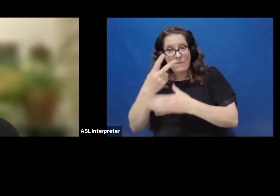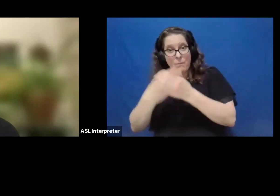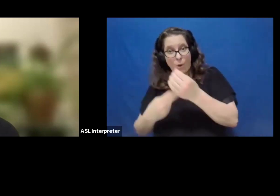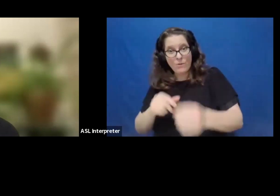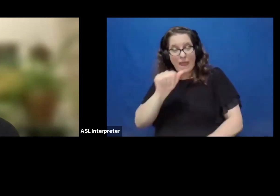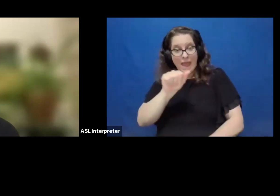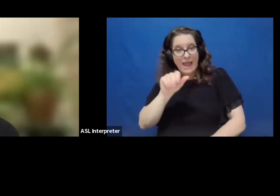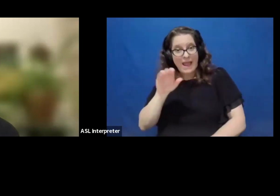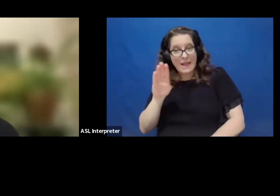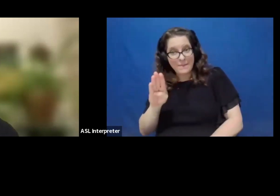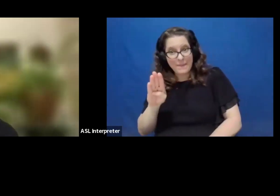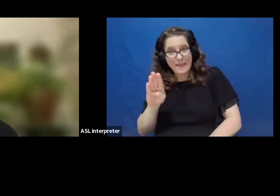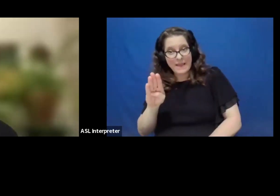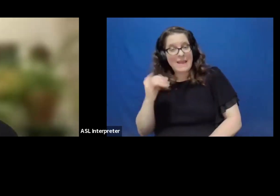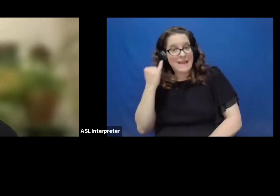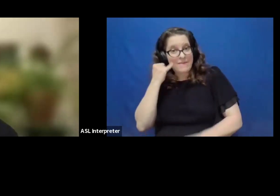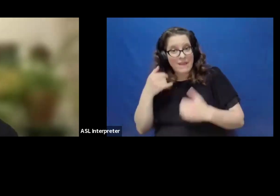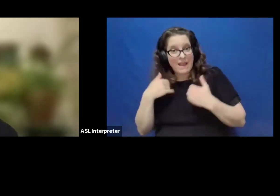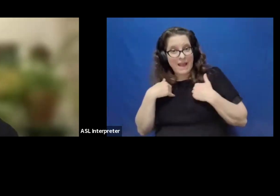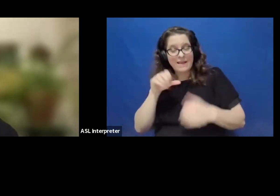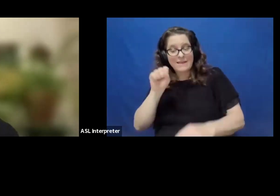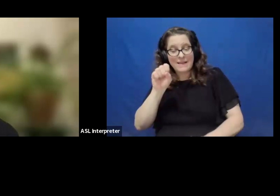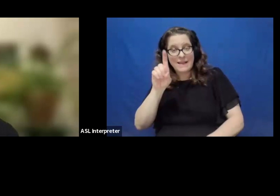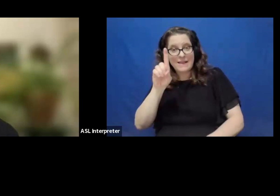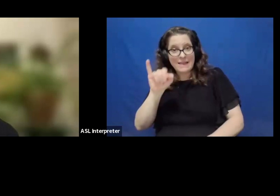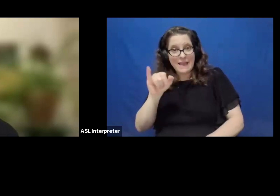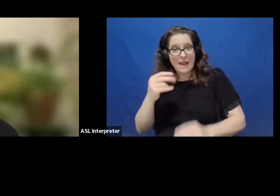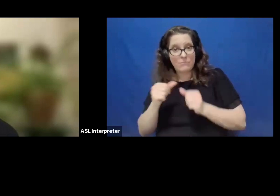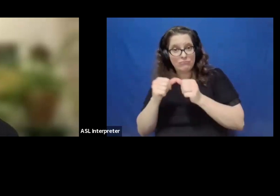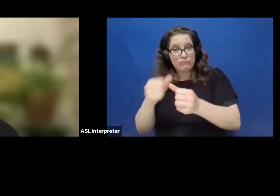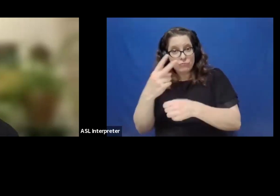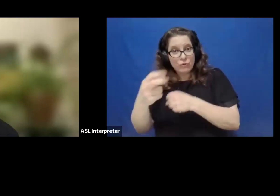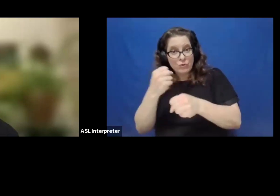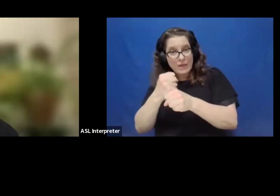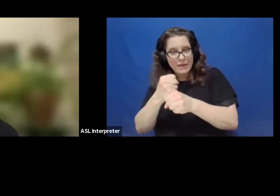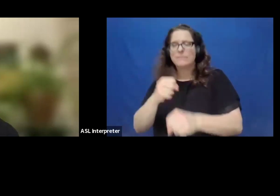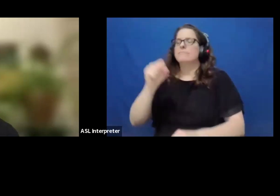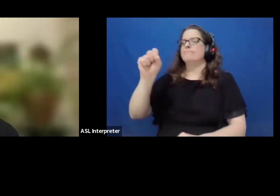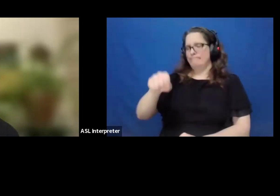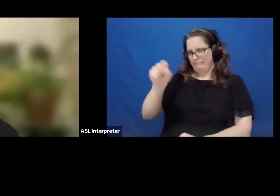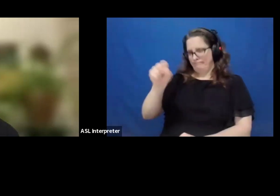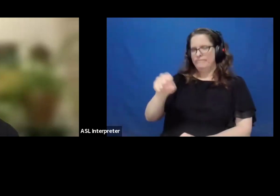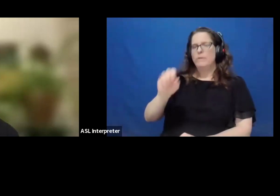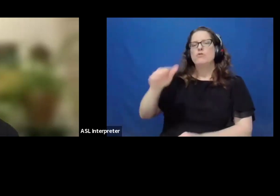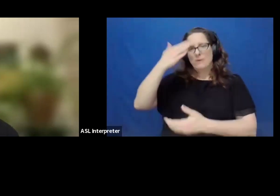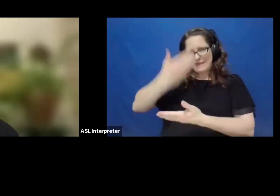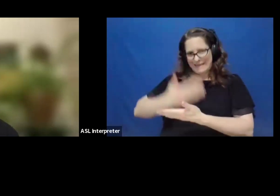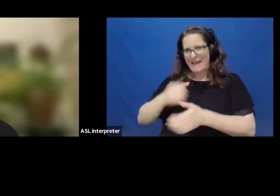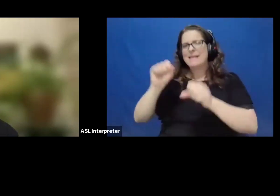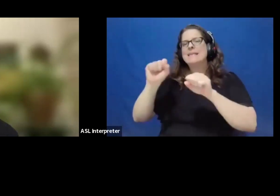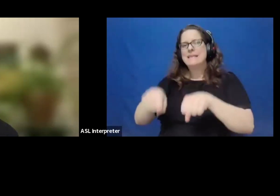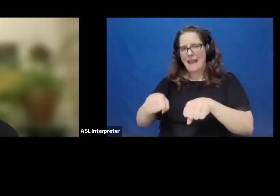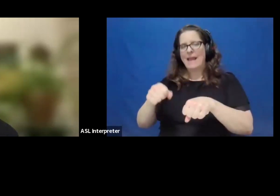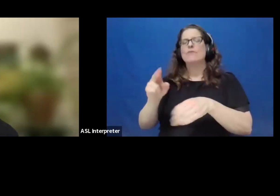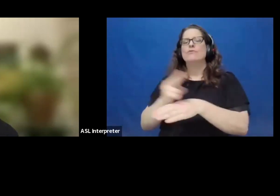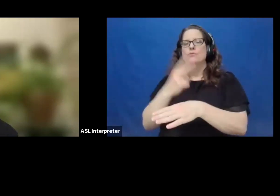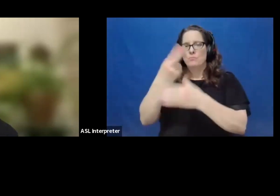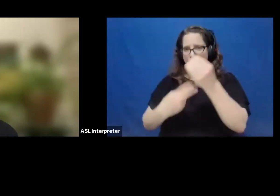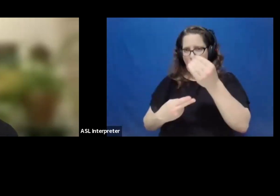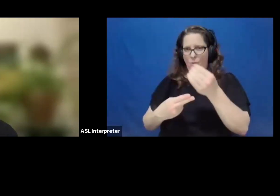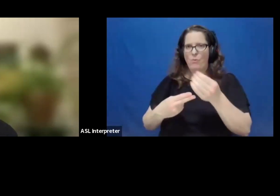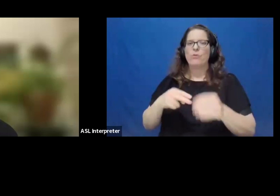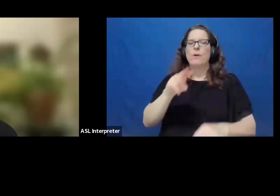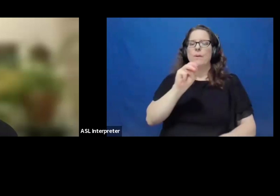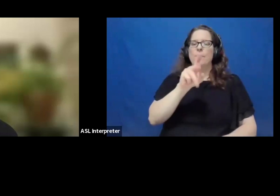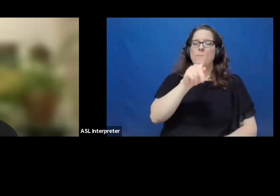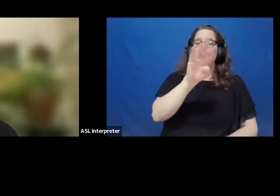he has had SSDI for 2 years? Yes, your son can get Part A and Part B, even if